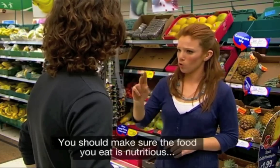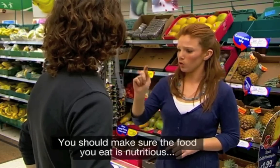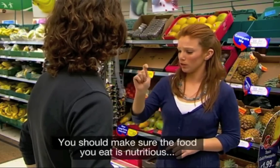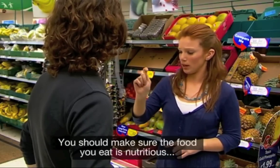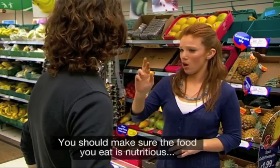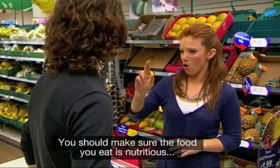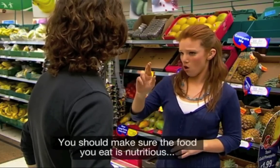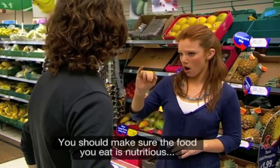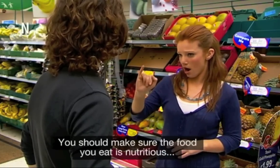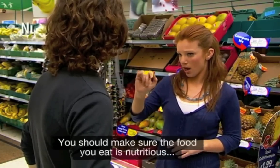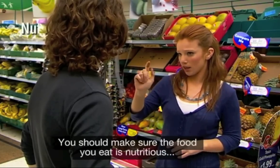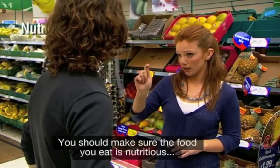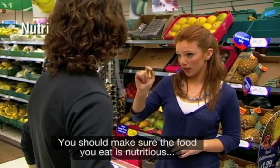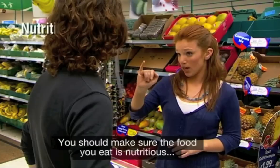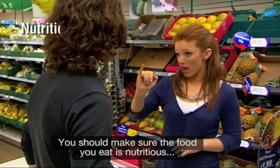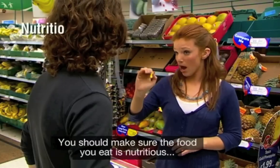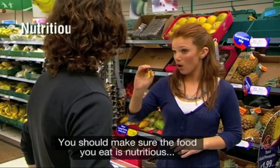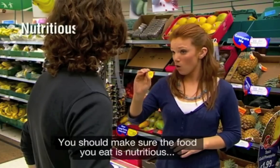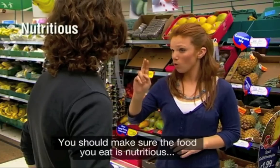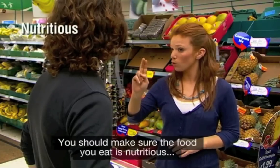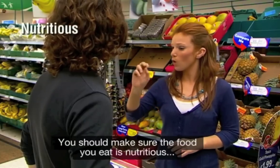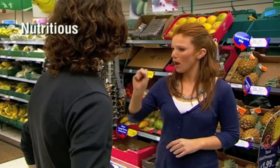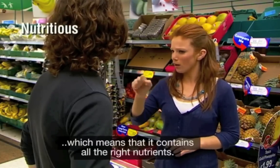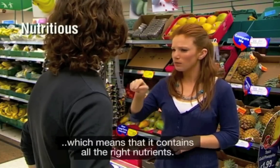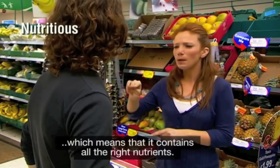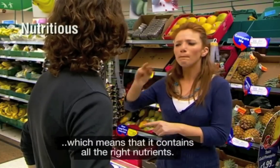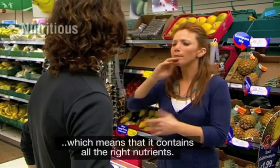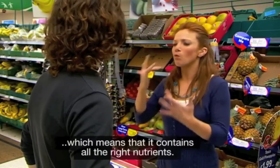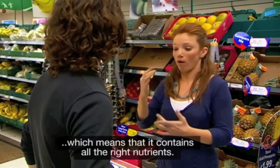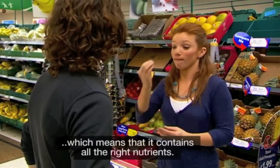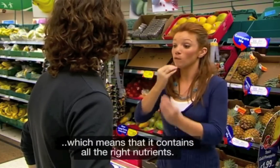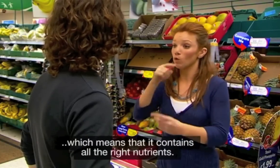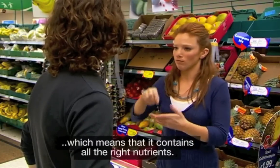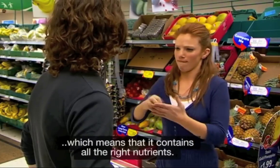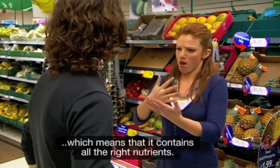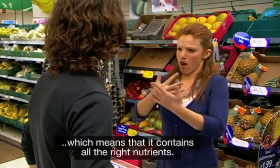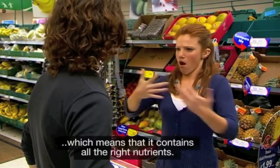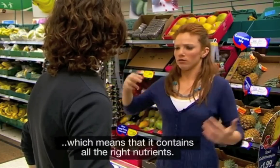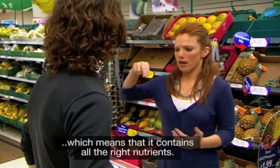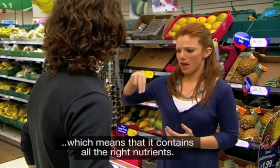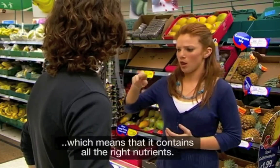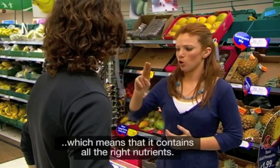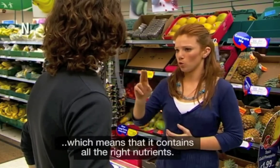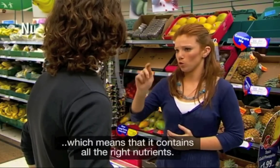the food you eat is nutritious, which means that it contains all the right nutrients.